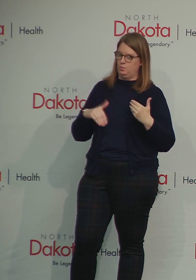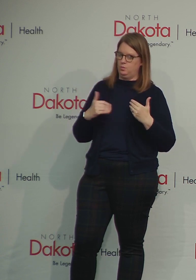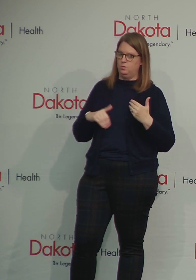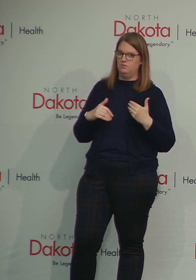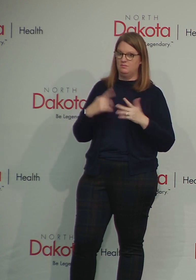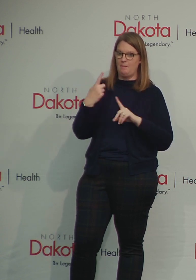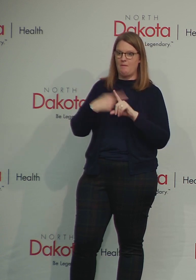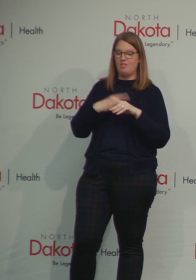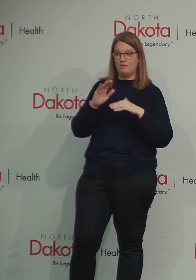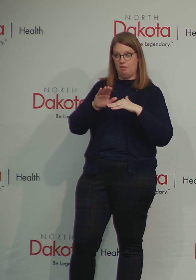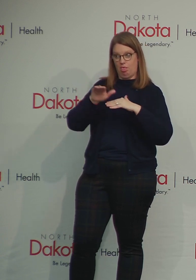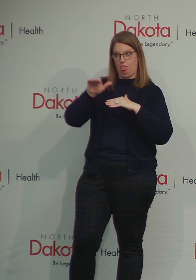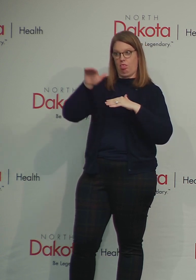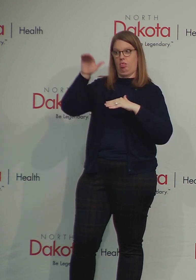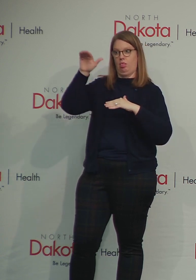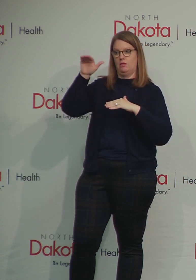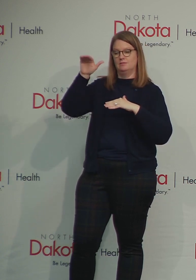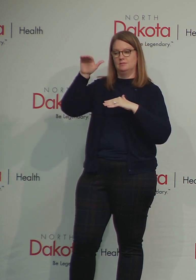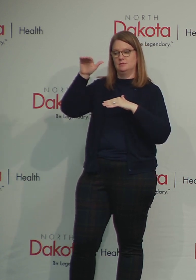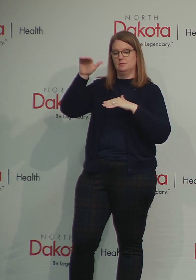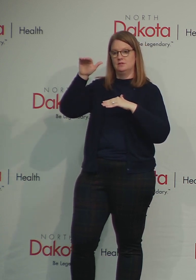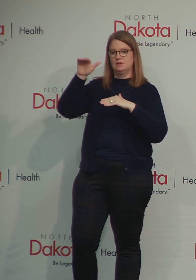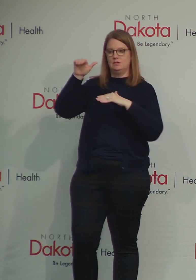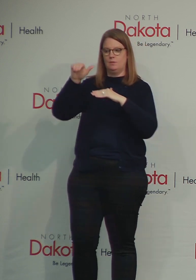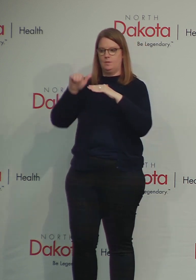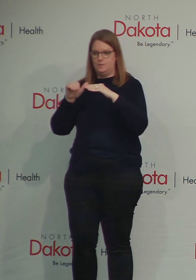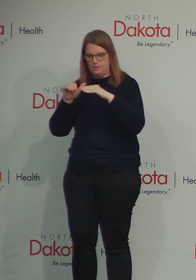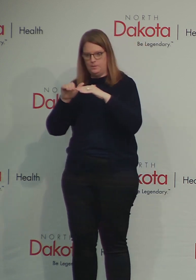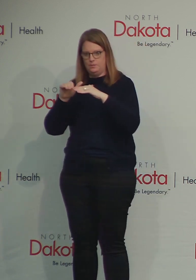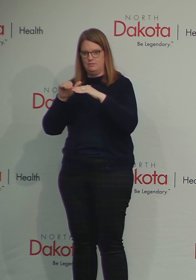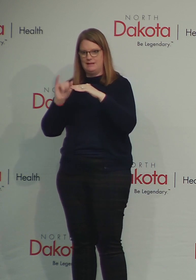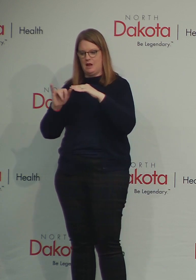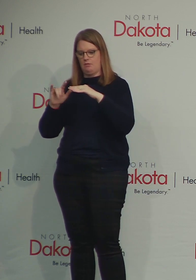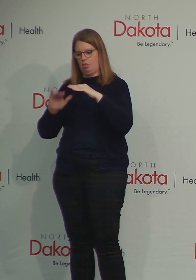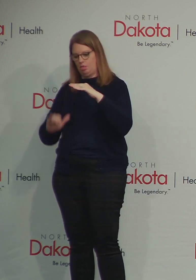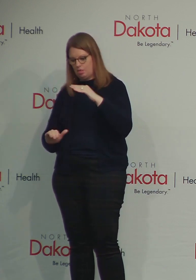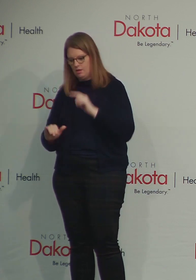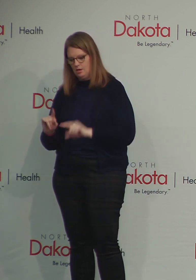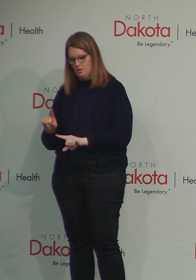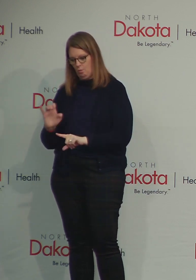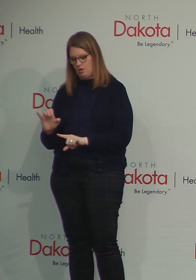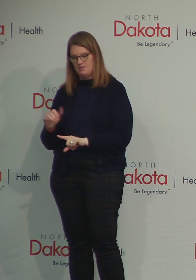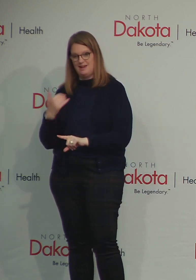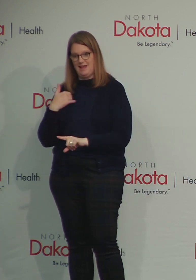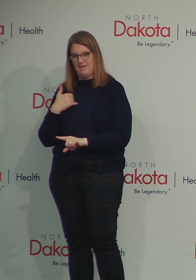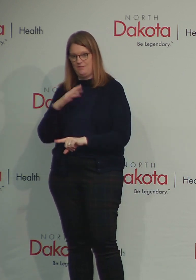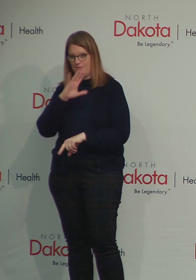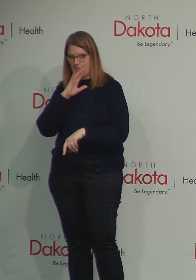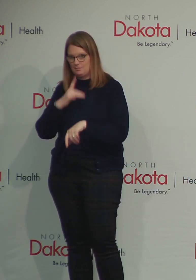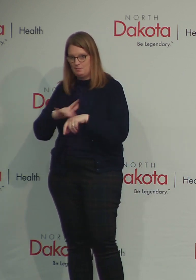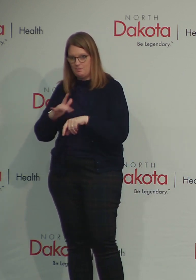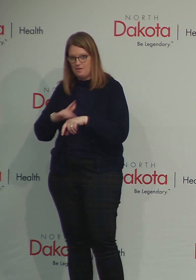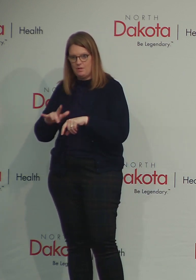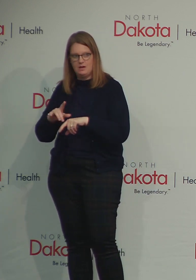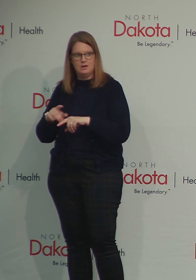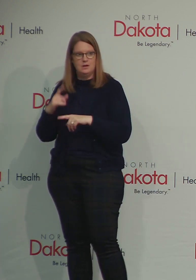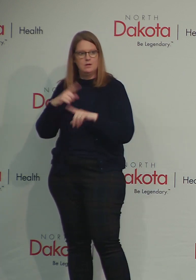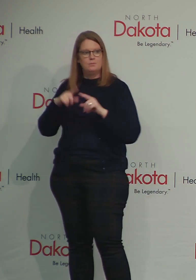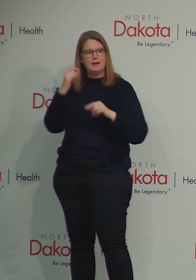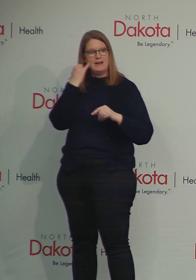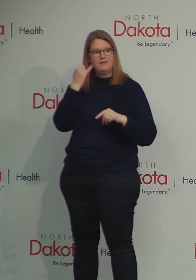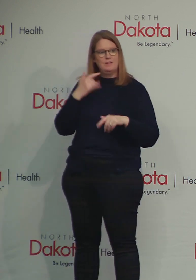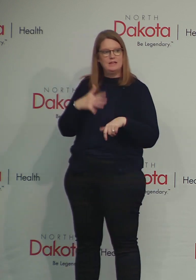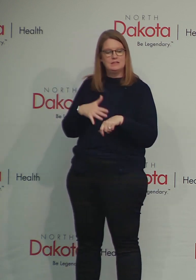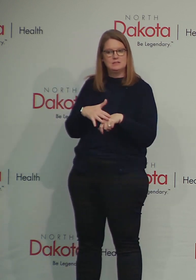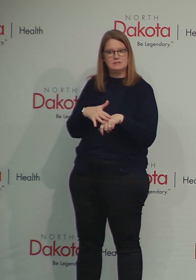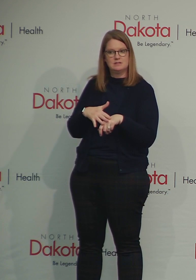a month. We'd like to get that number, below 200 back to 100 to give us capacity. But if it's going down at a slower rate than demand